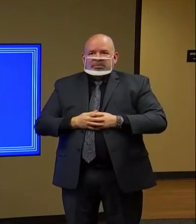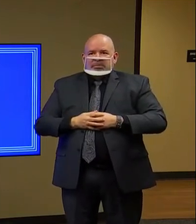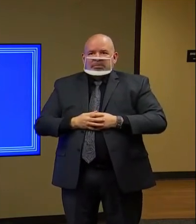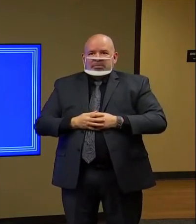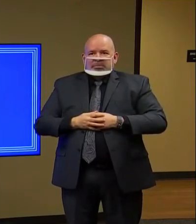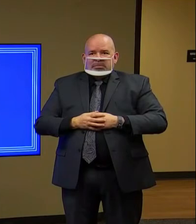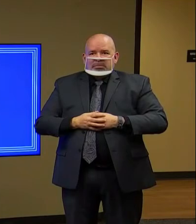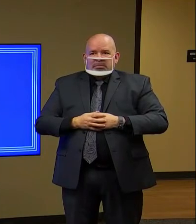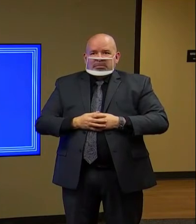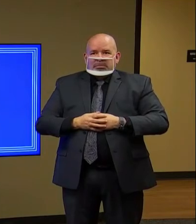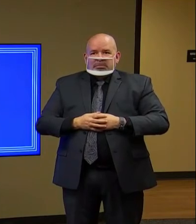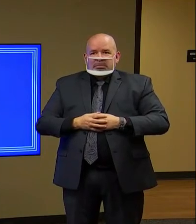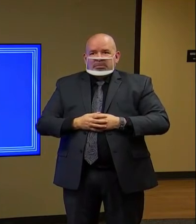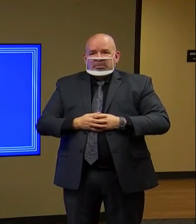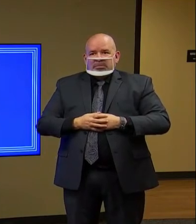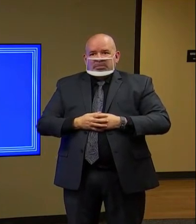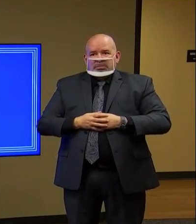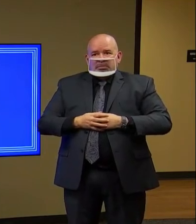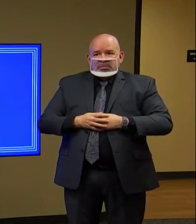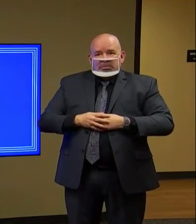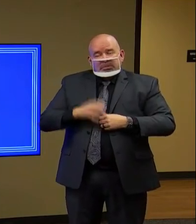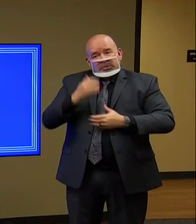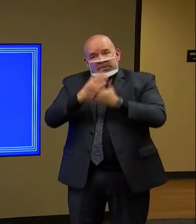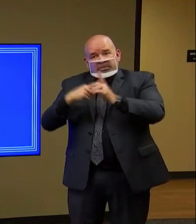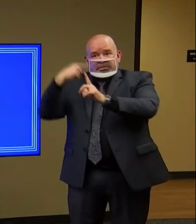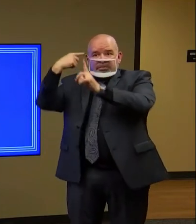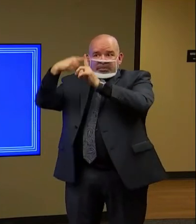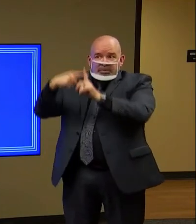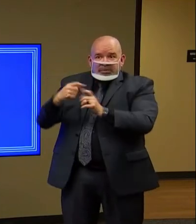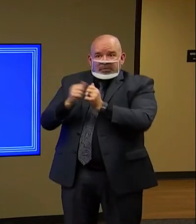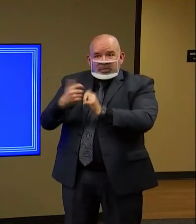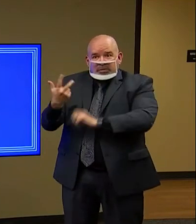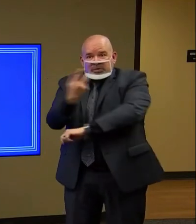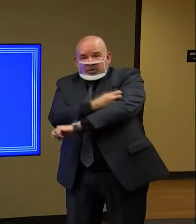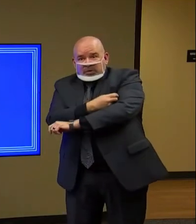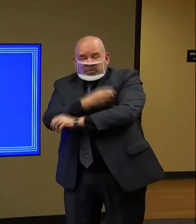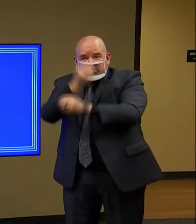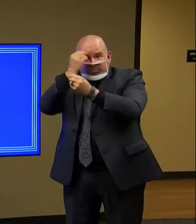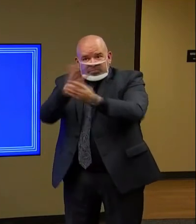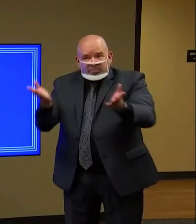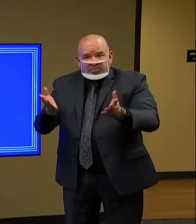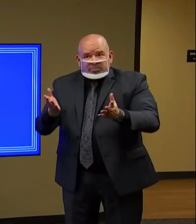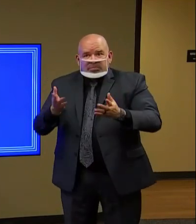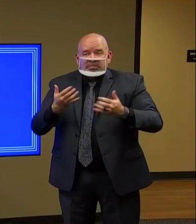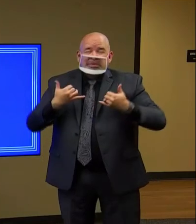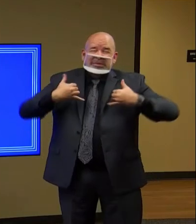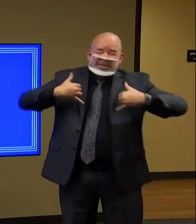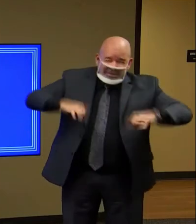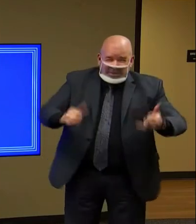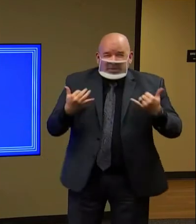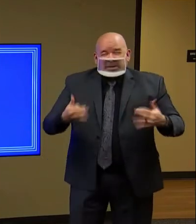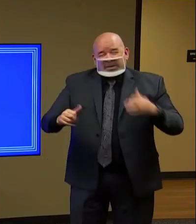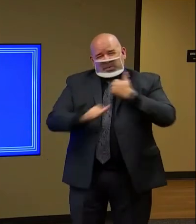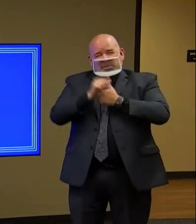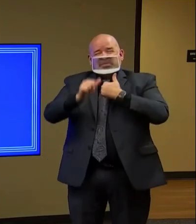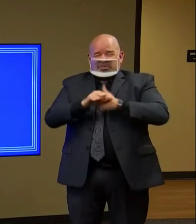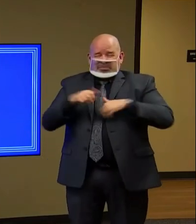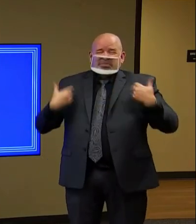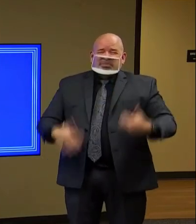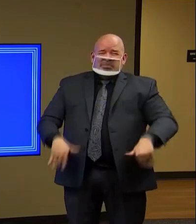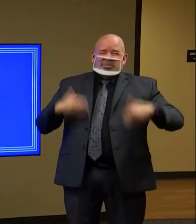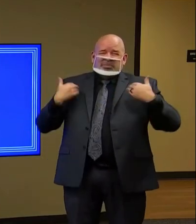very dangerous situation right now with COVID-19. And while it appears many people heeded the advice at